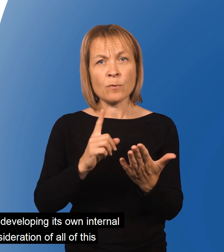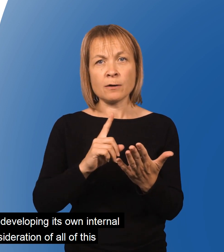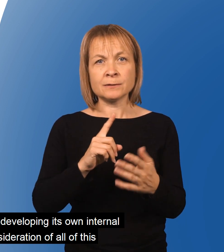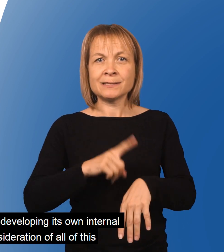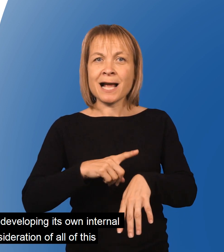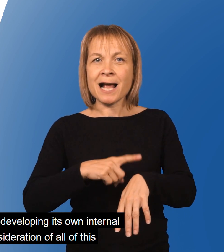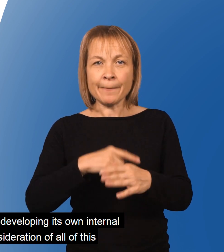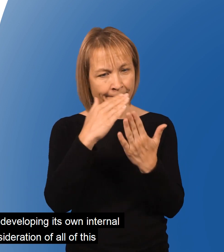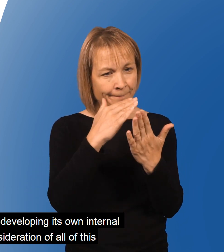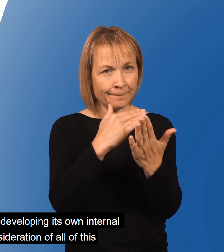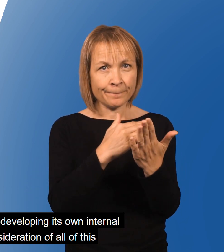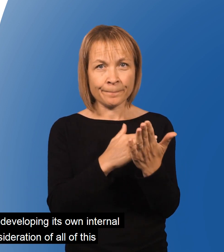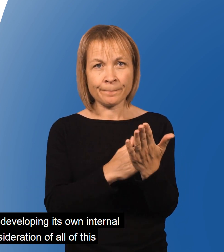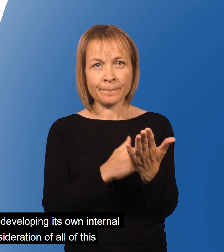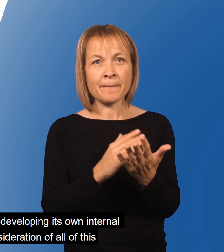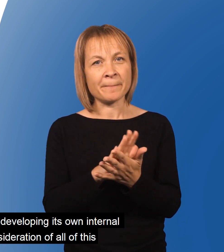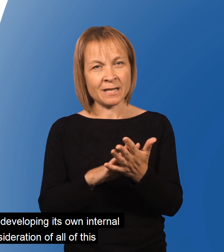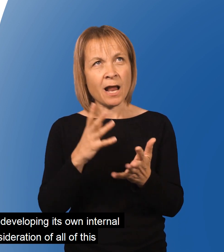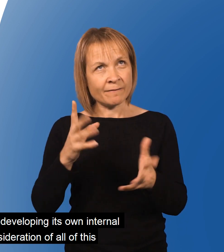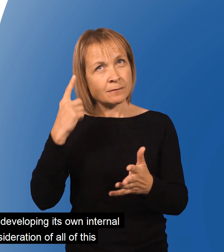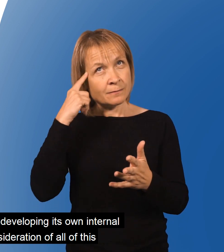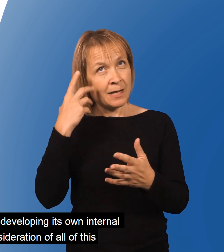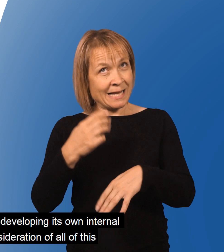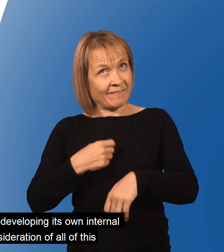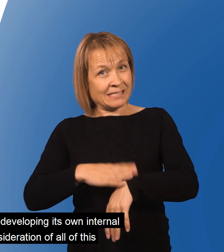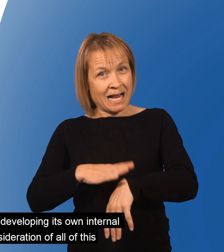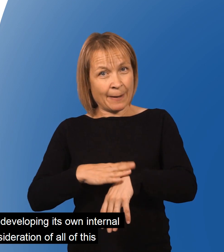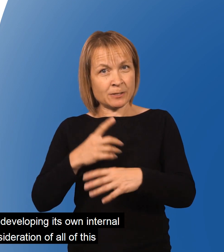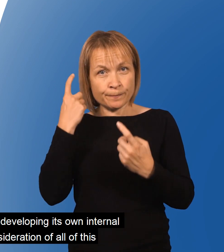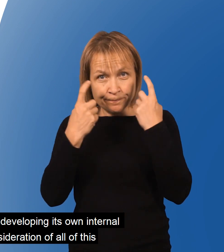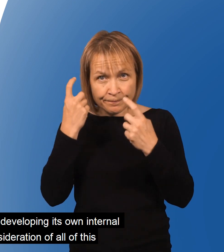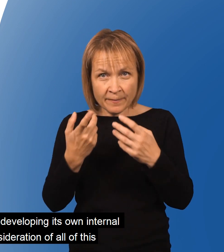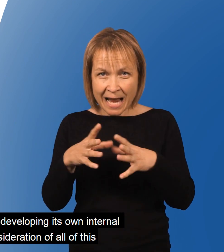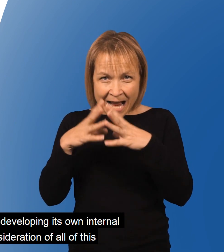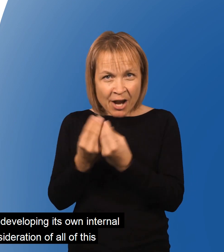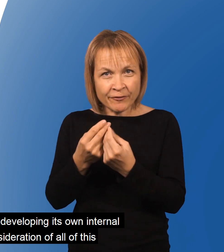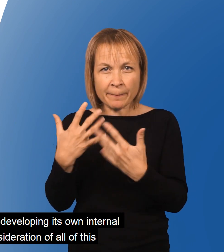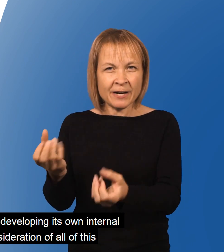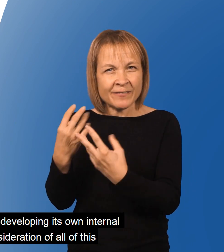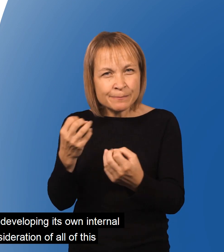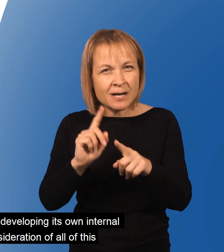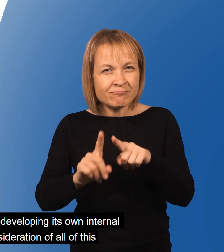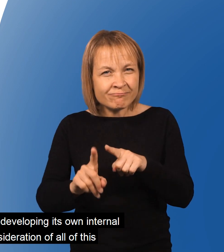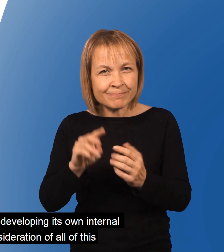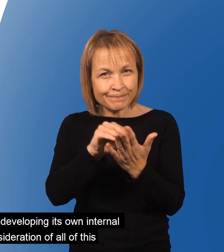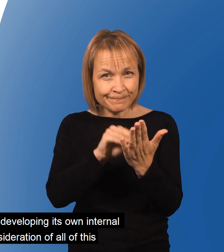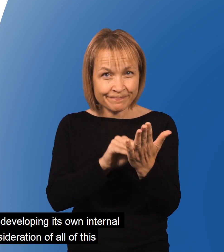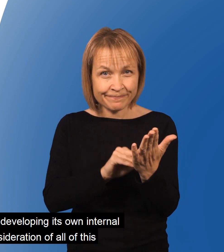NHS Tayside is also developing its own internal timeline to allow consideration of all of